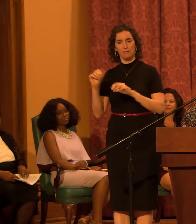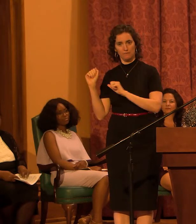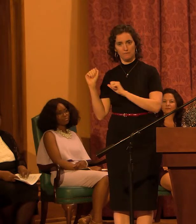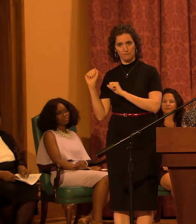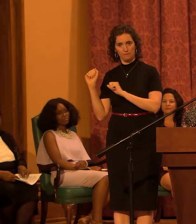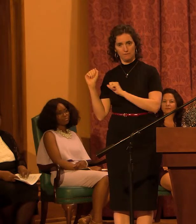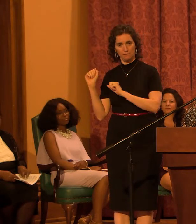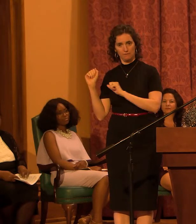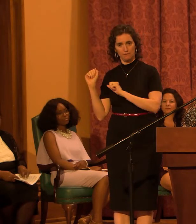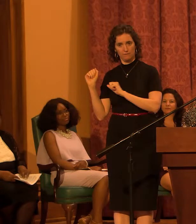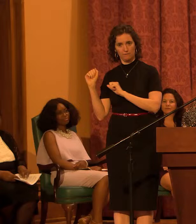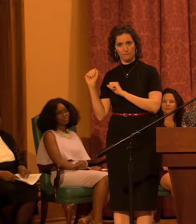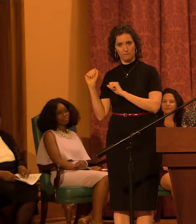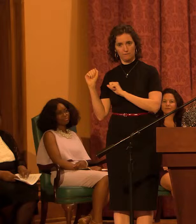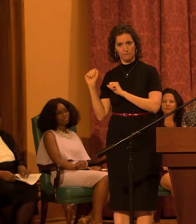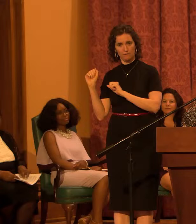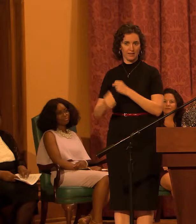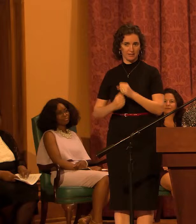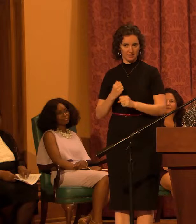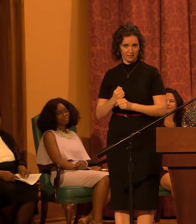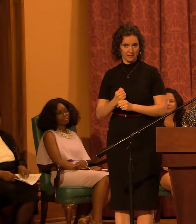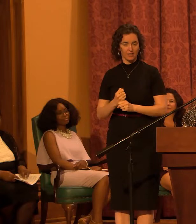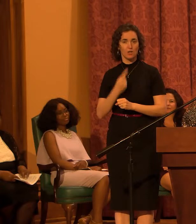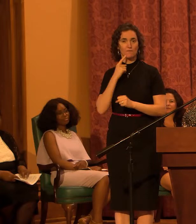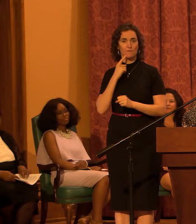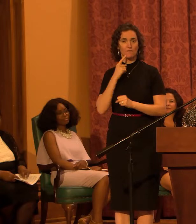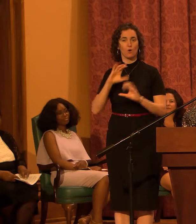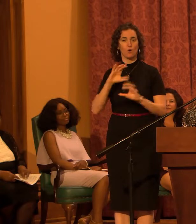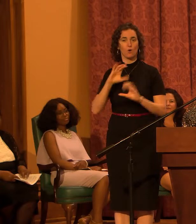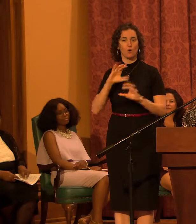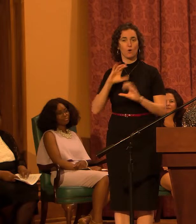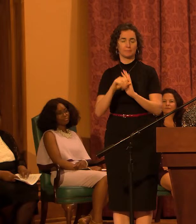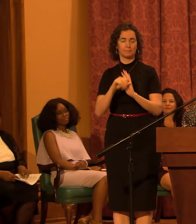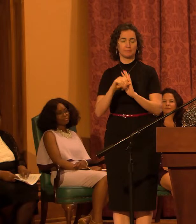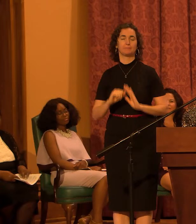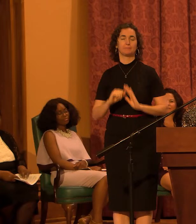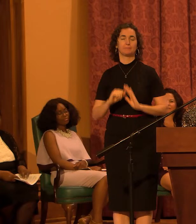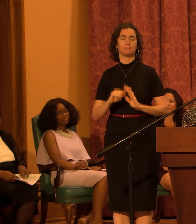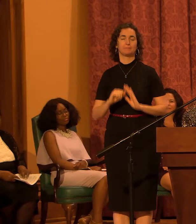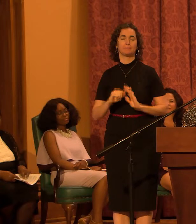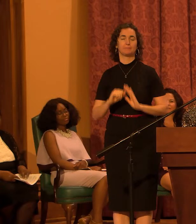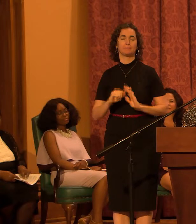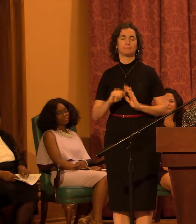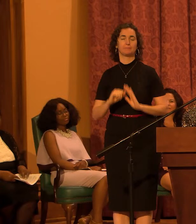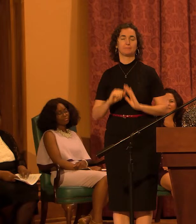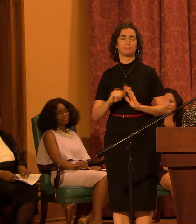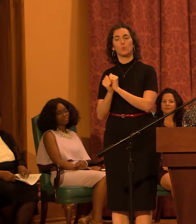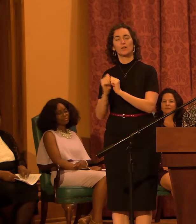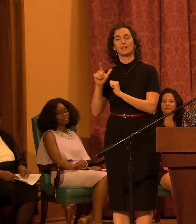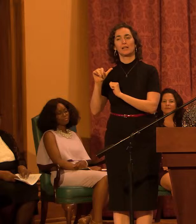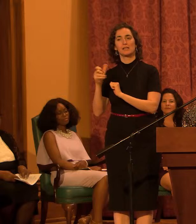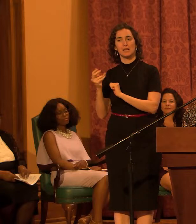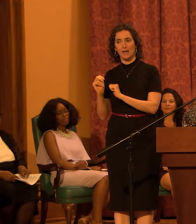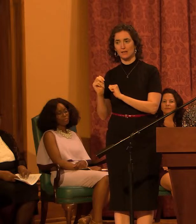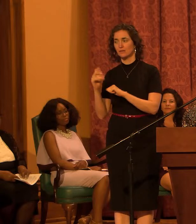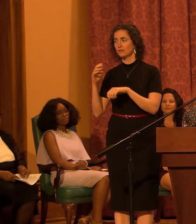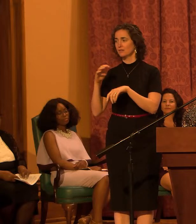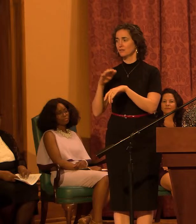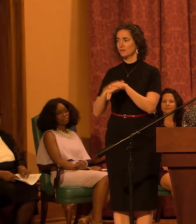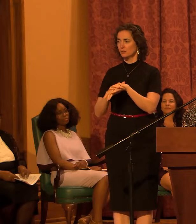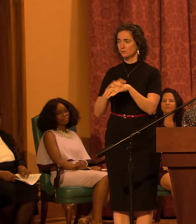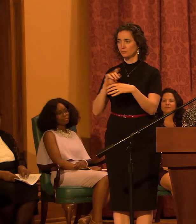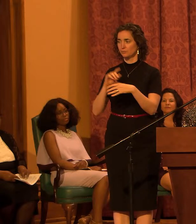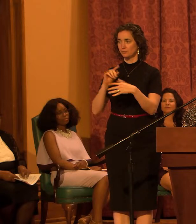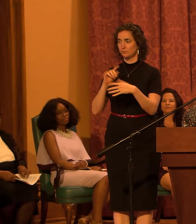$8 million funding that year for cameras in the classroom, care of Vivian. She also worked with Lillian on the Youth Ad Hoc Committee for the